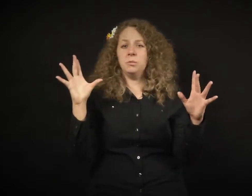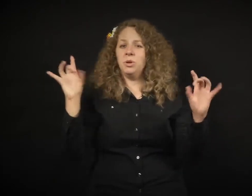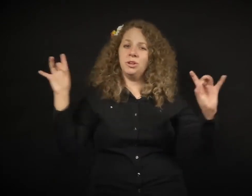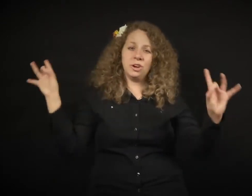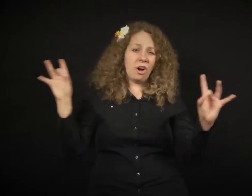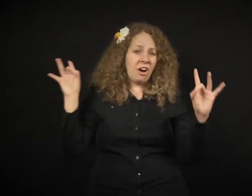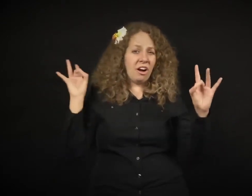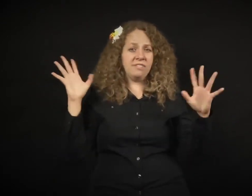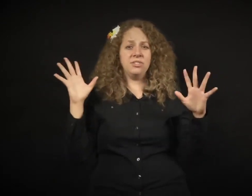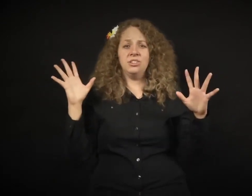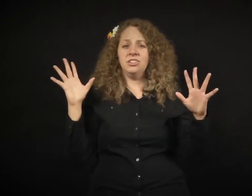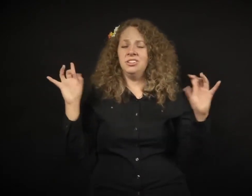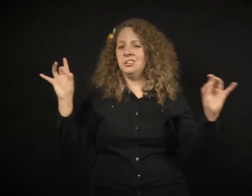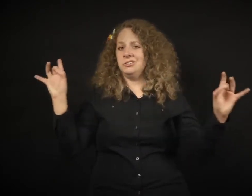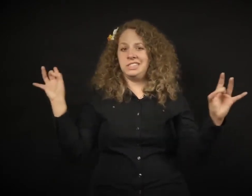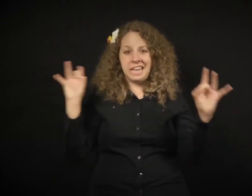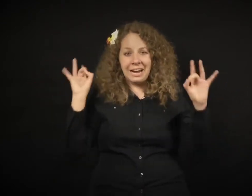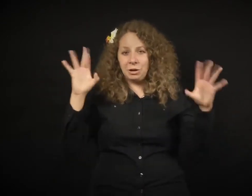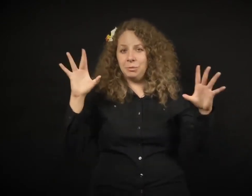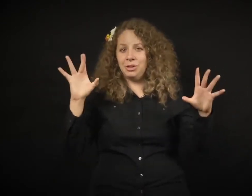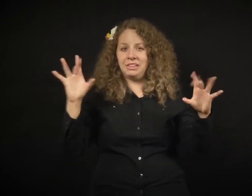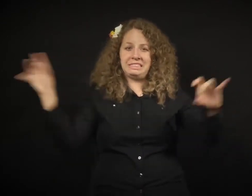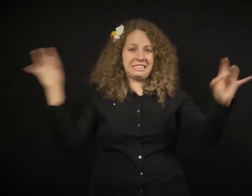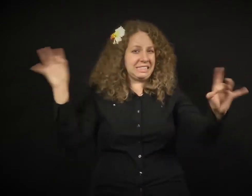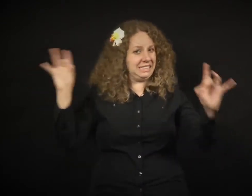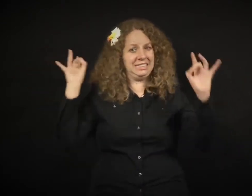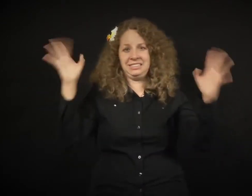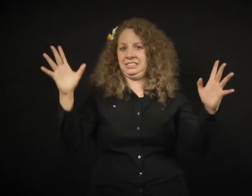Horrible or awful, terrible,